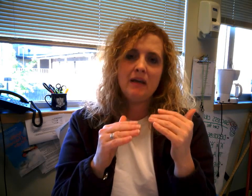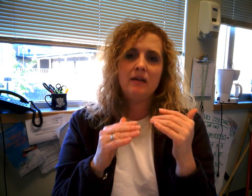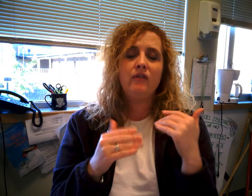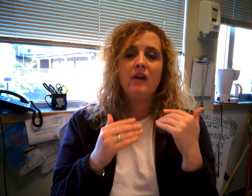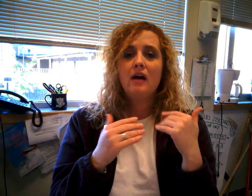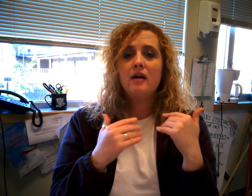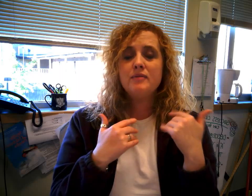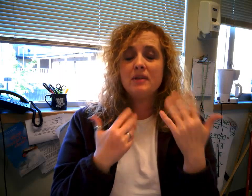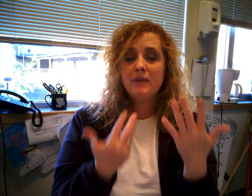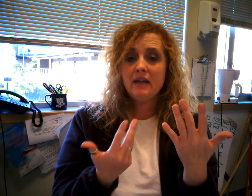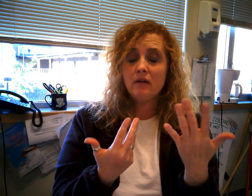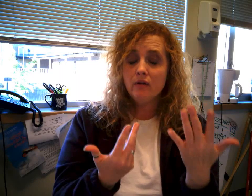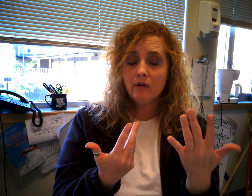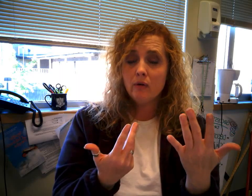other. So sarcastic,